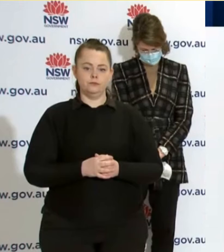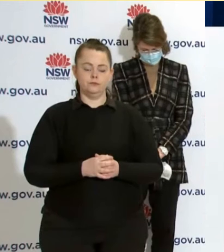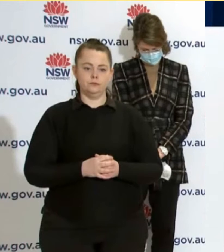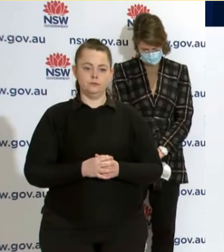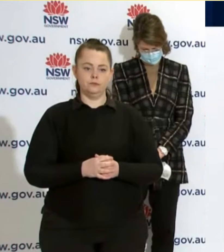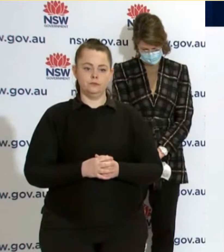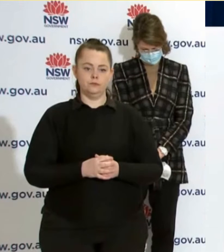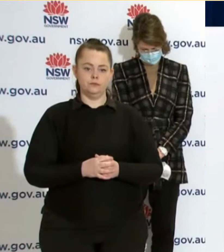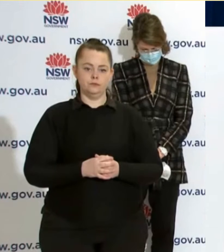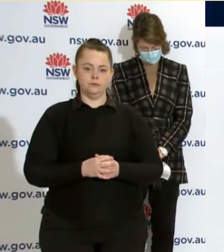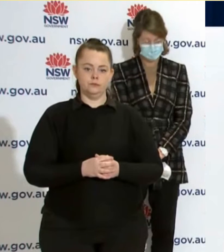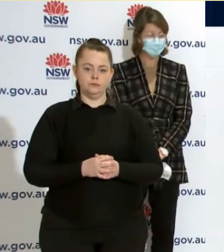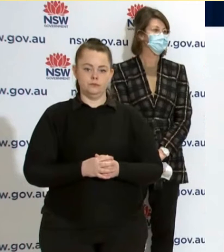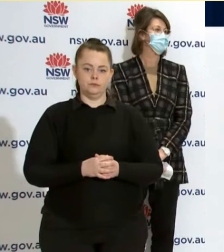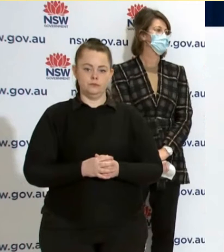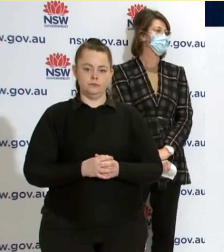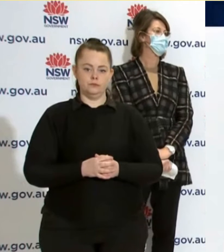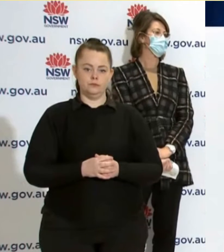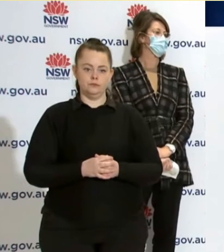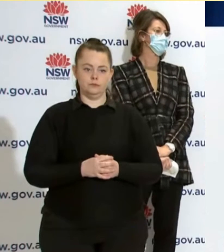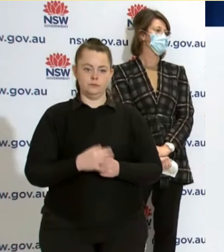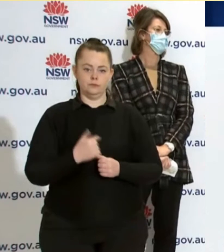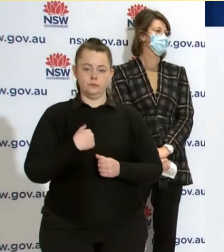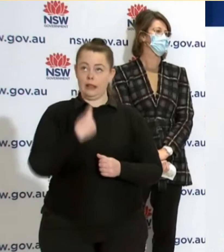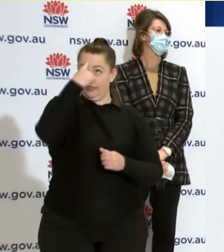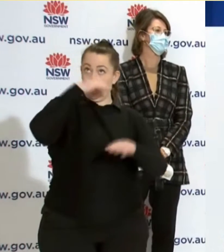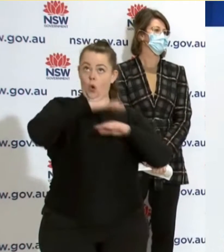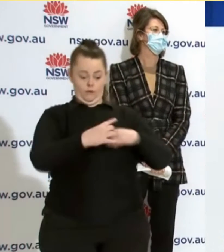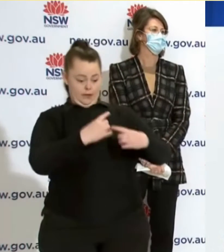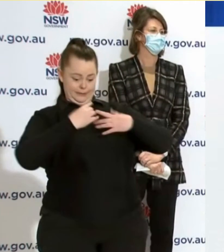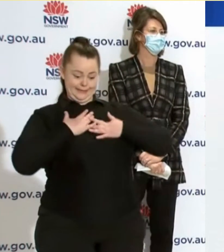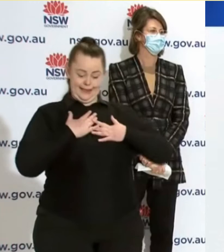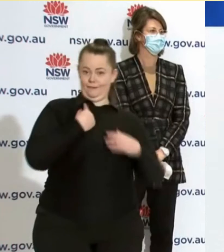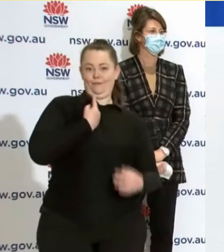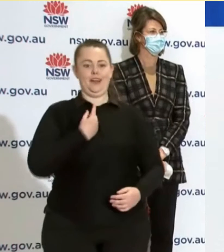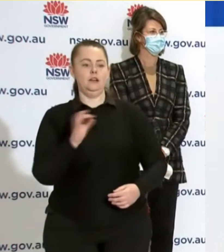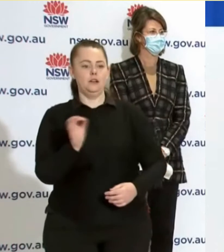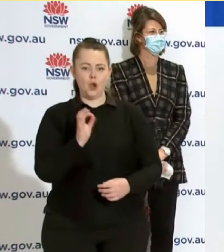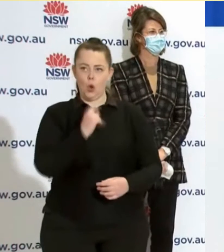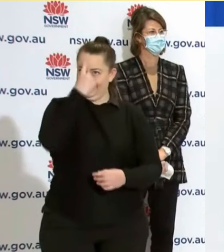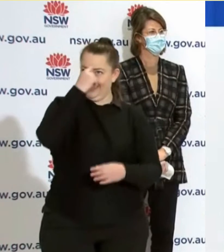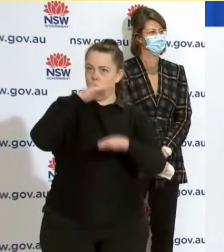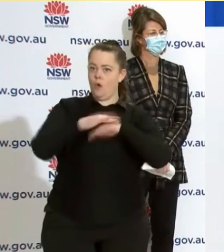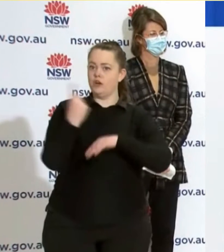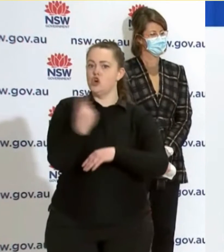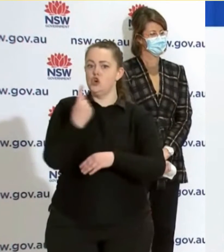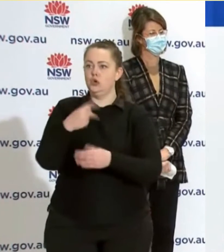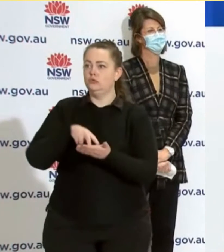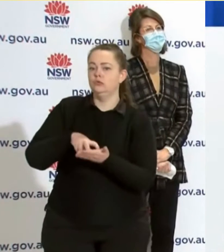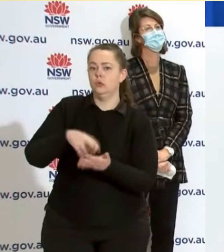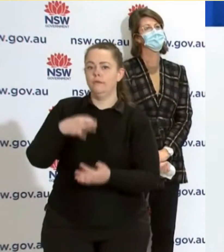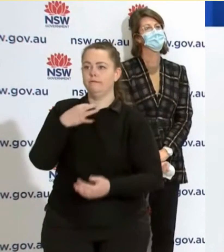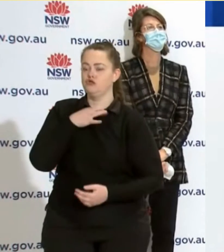as safe if we protect our vulnerables in our community. And our vulnerables, I use the definition, are of our aged